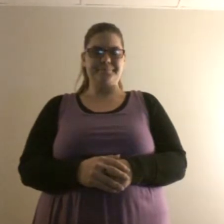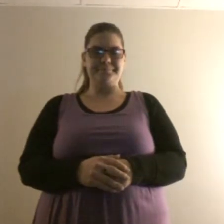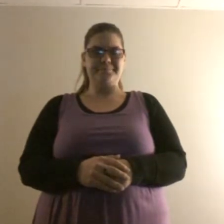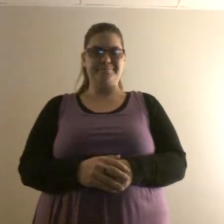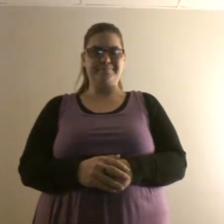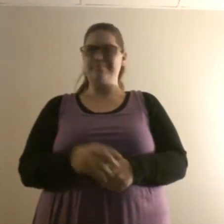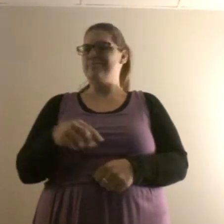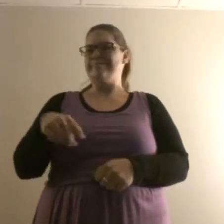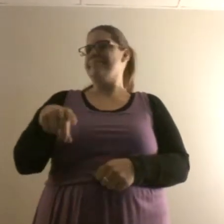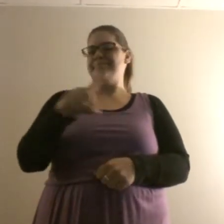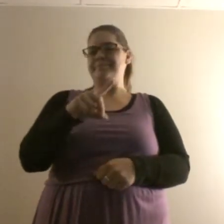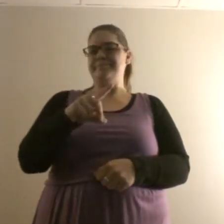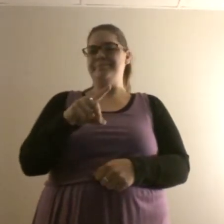They were loyal to who?